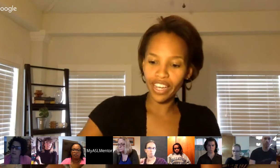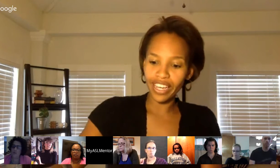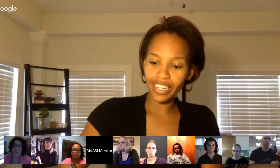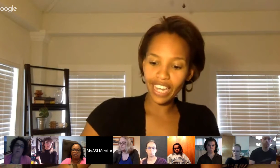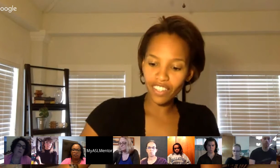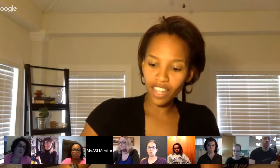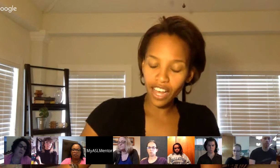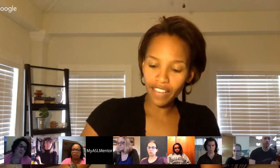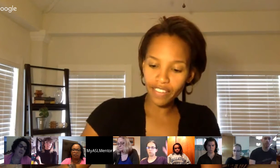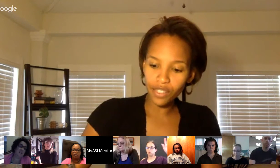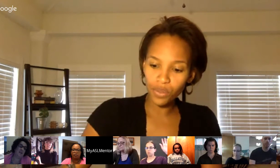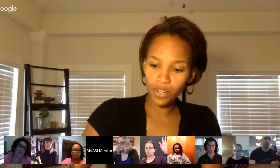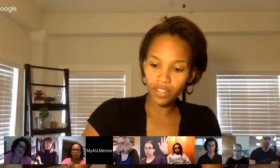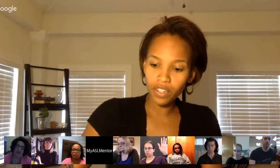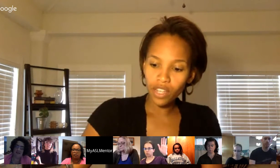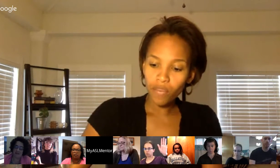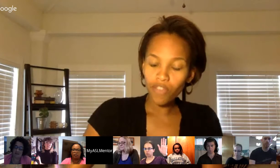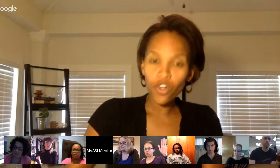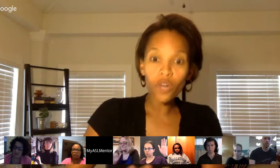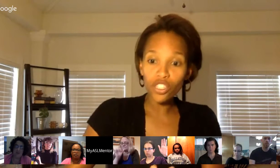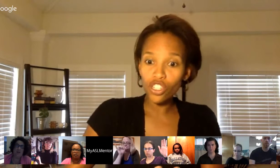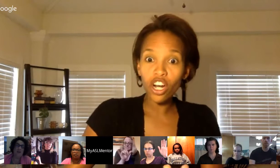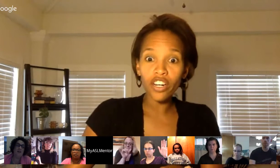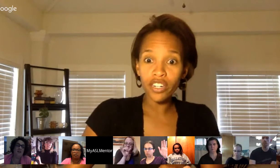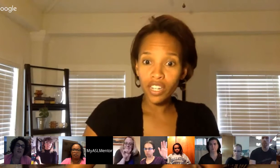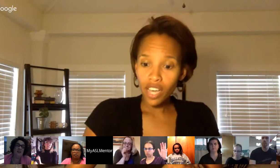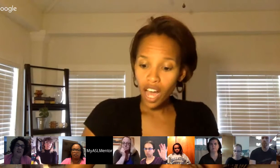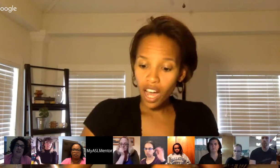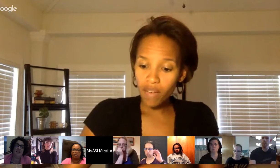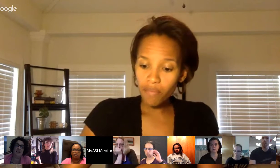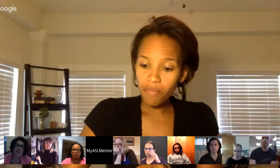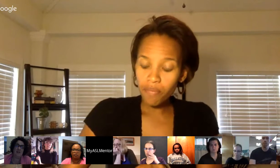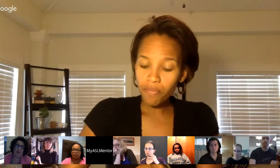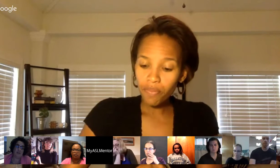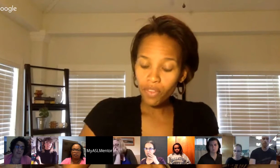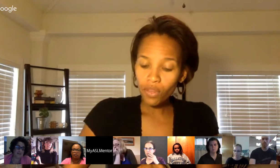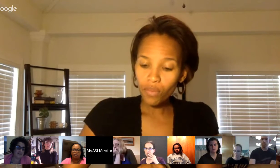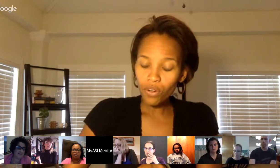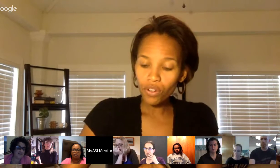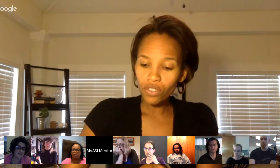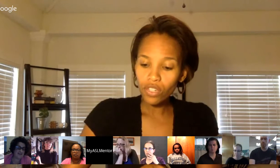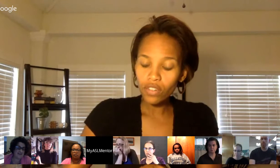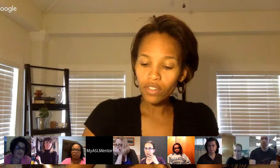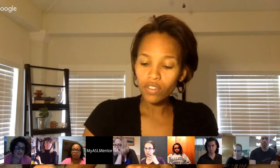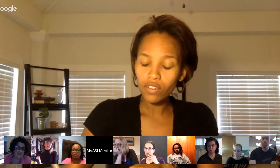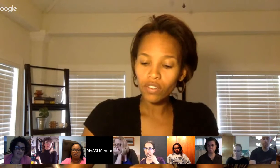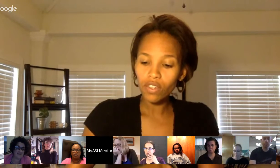All right, I have a lot in this one. Before we start, I